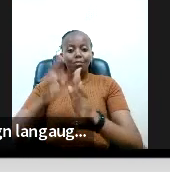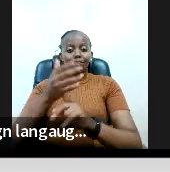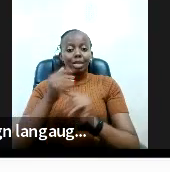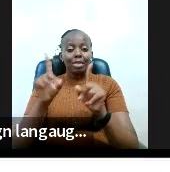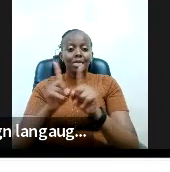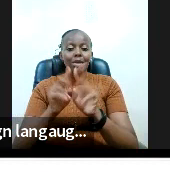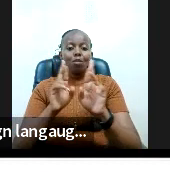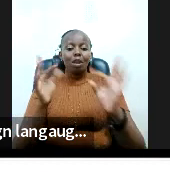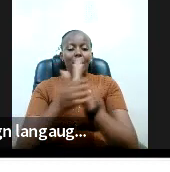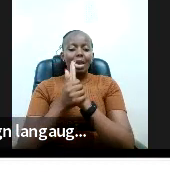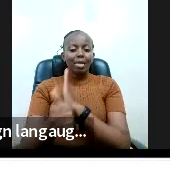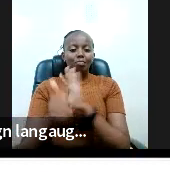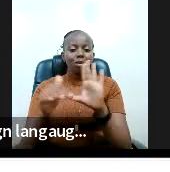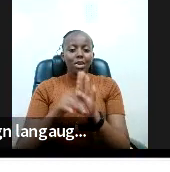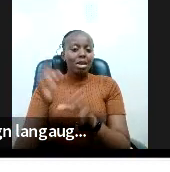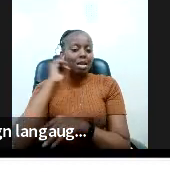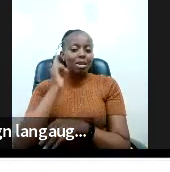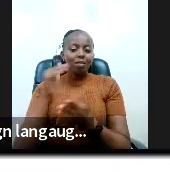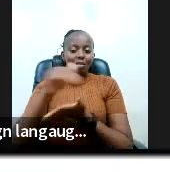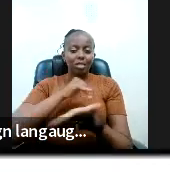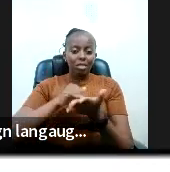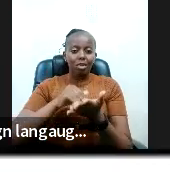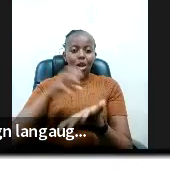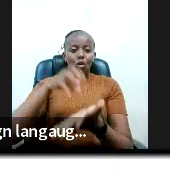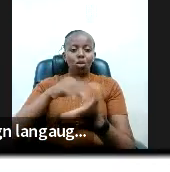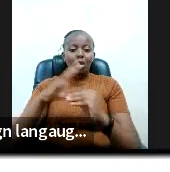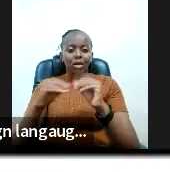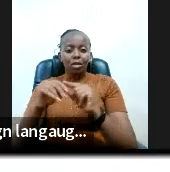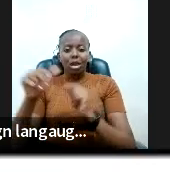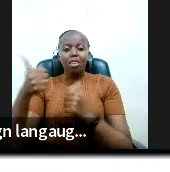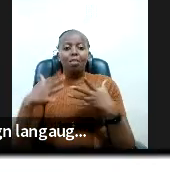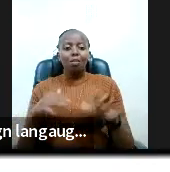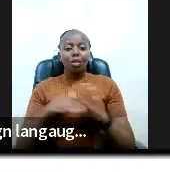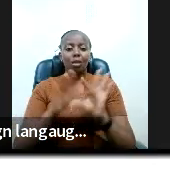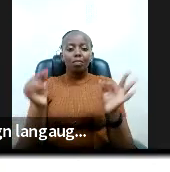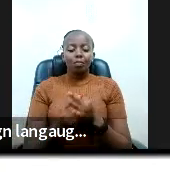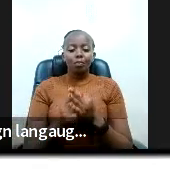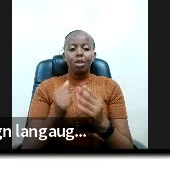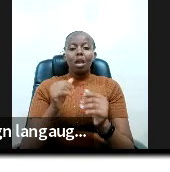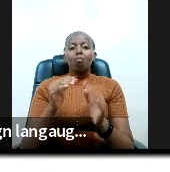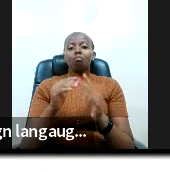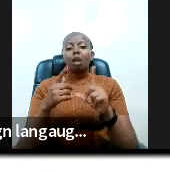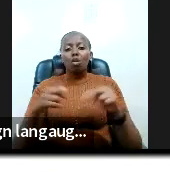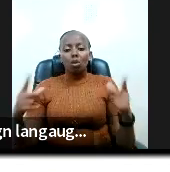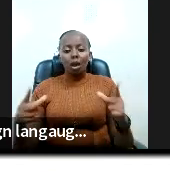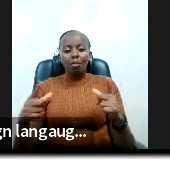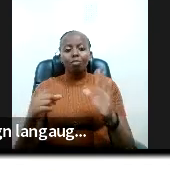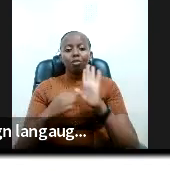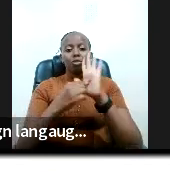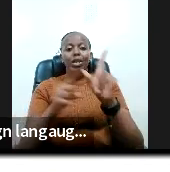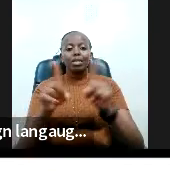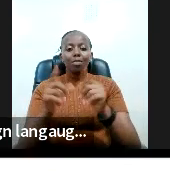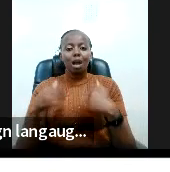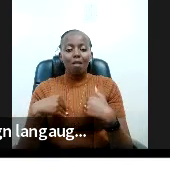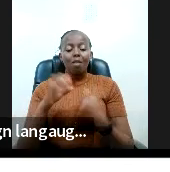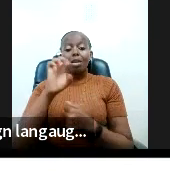in dev-centered content creation. Other players in our field are Lugha Ishara and eKitabu. However, we have a